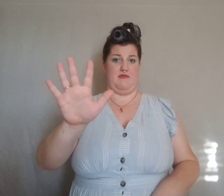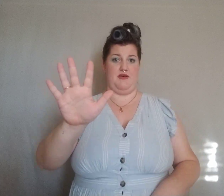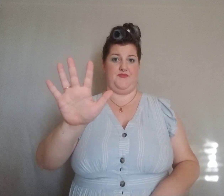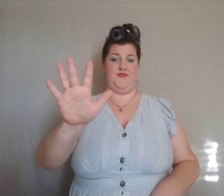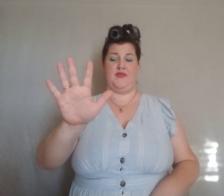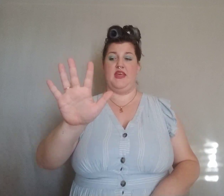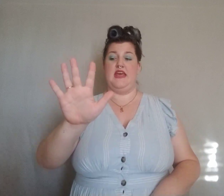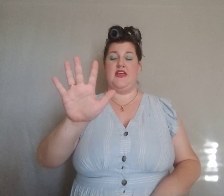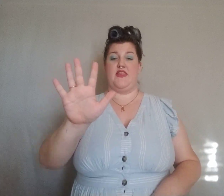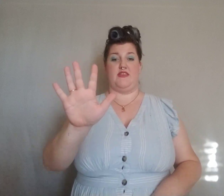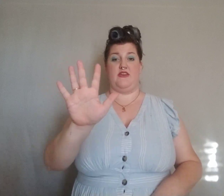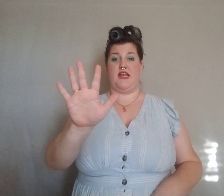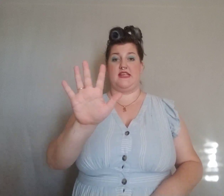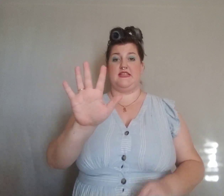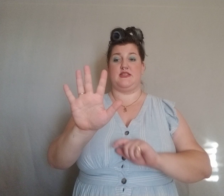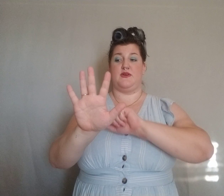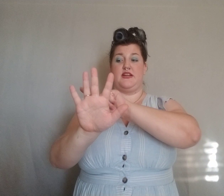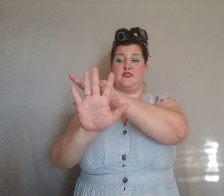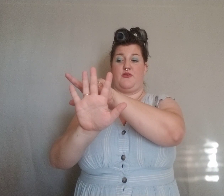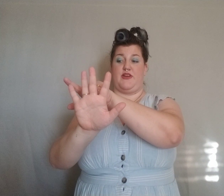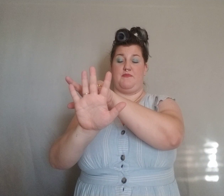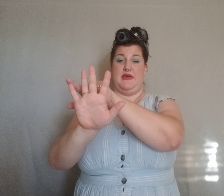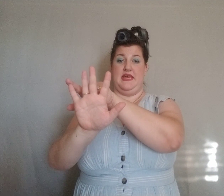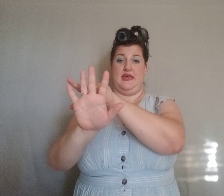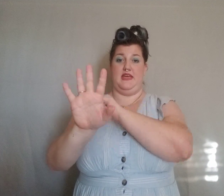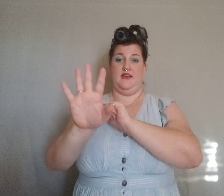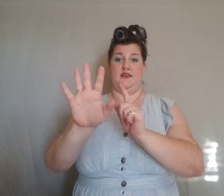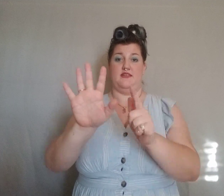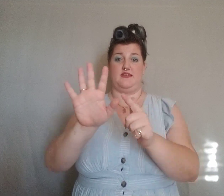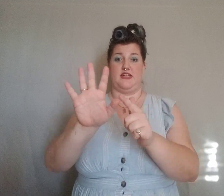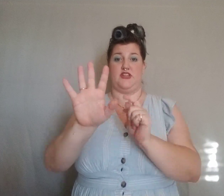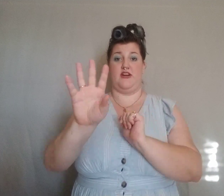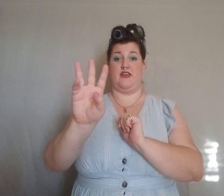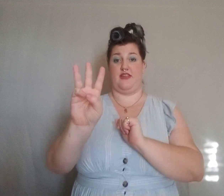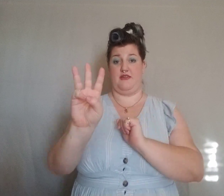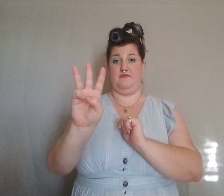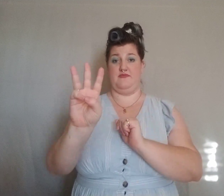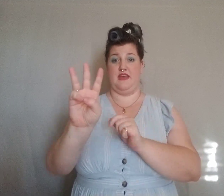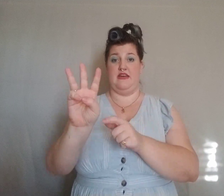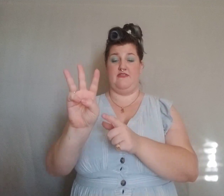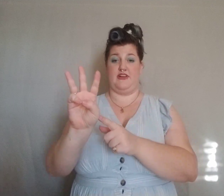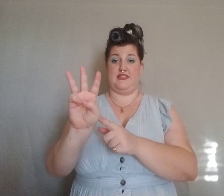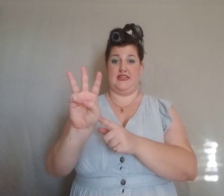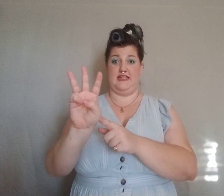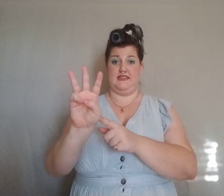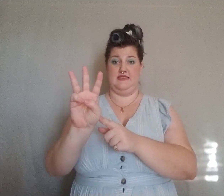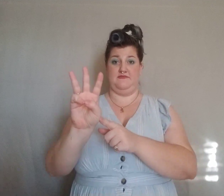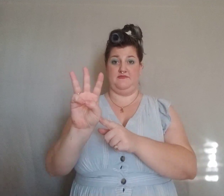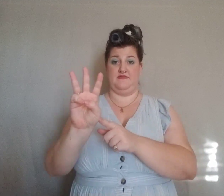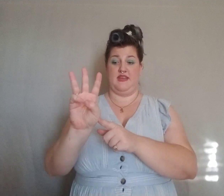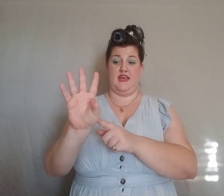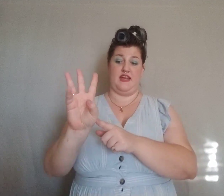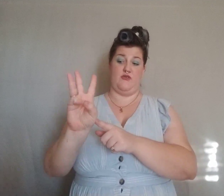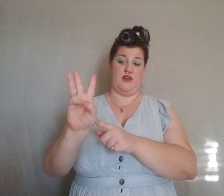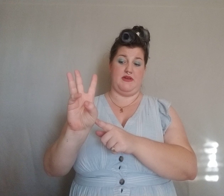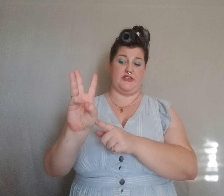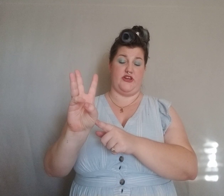up. Then starting at 6, we're going to start with our pinky touching our thumb for 6. And you want to make sure